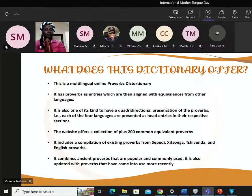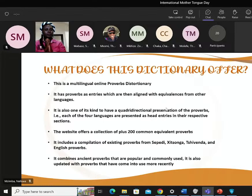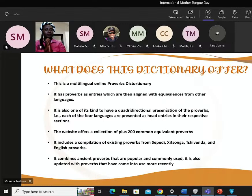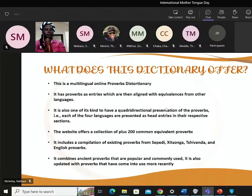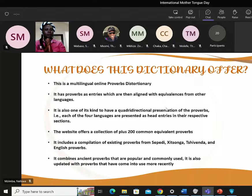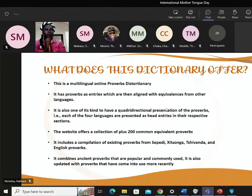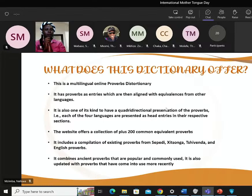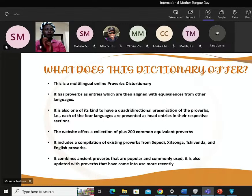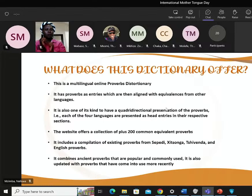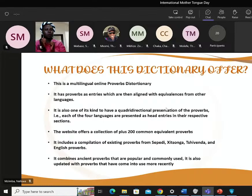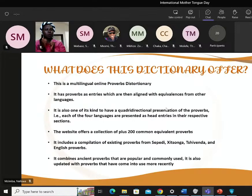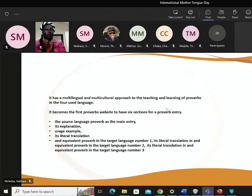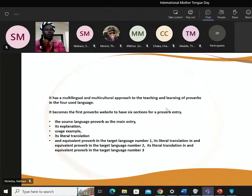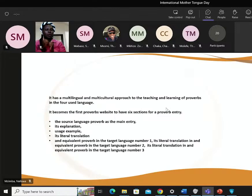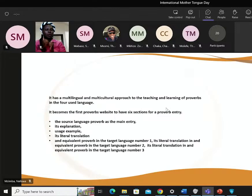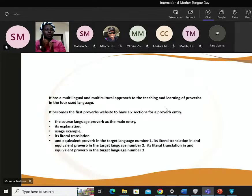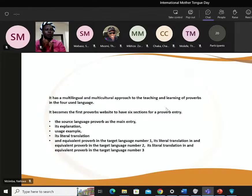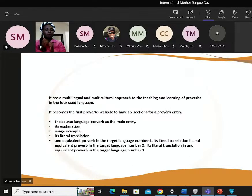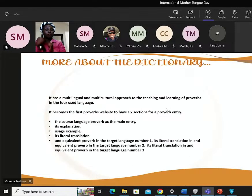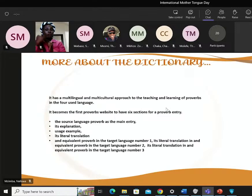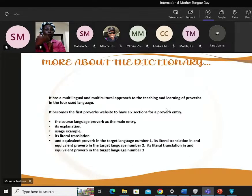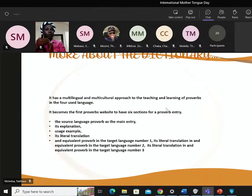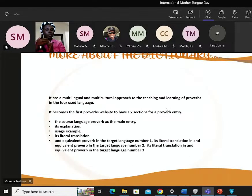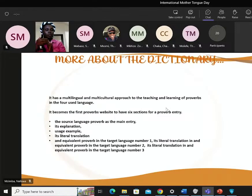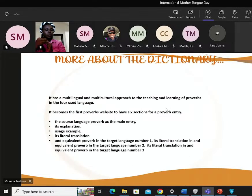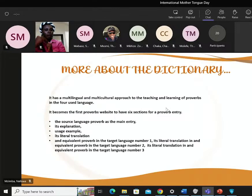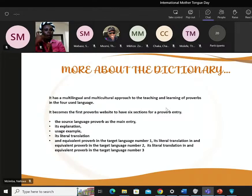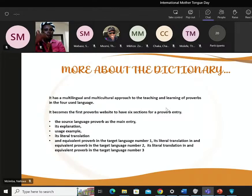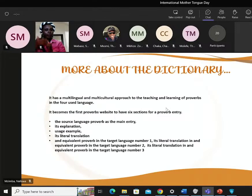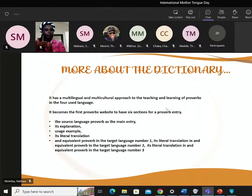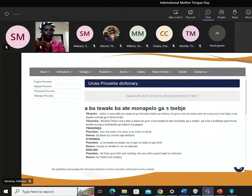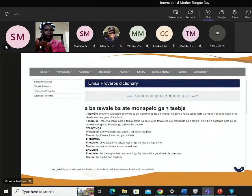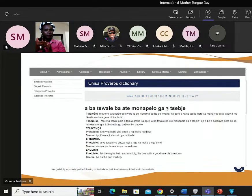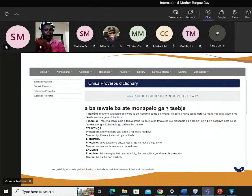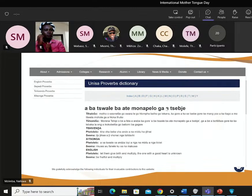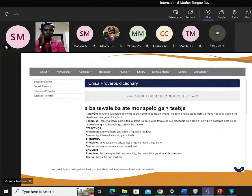Okay, go forward. I'm sorry. Again.